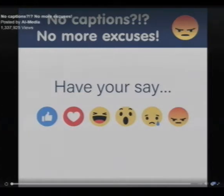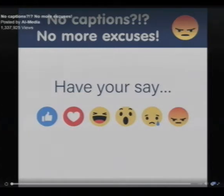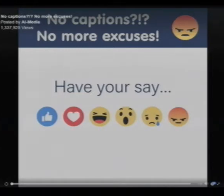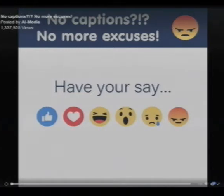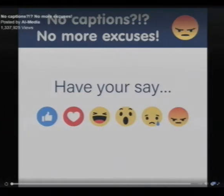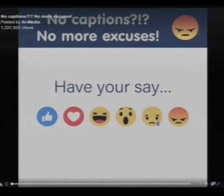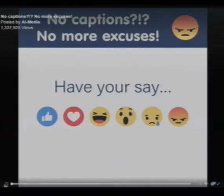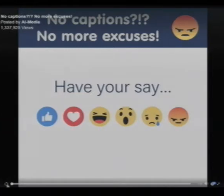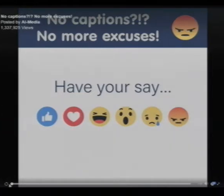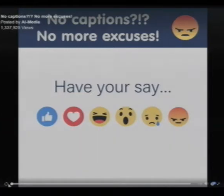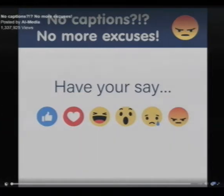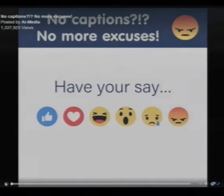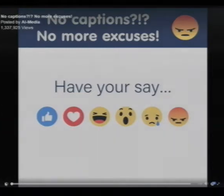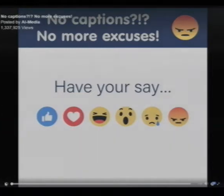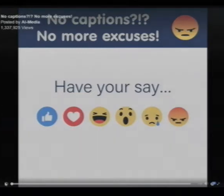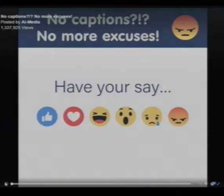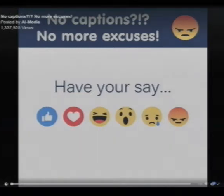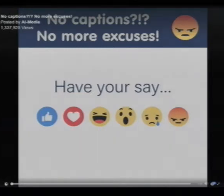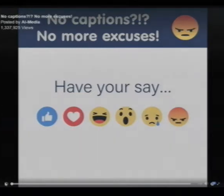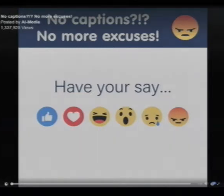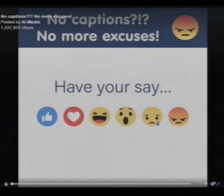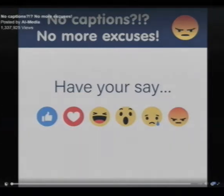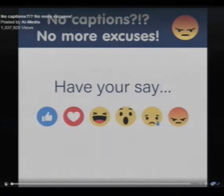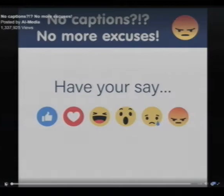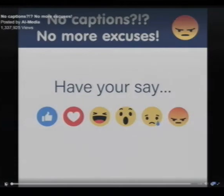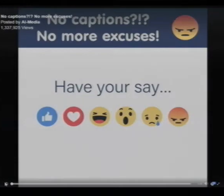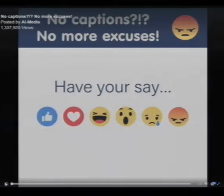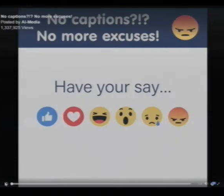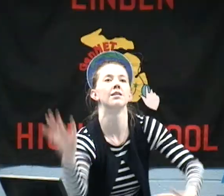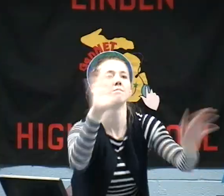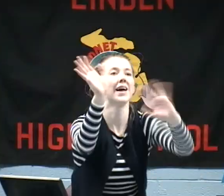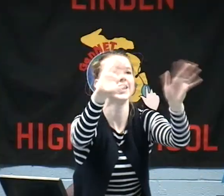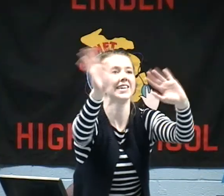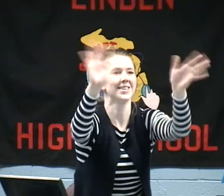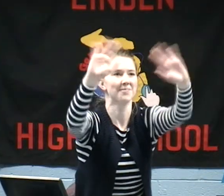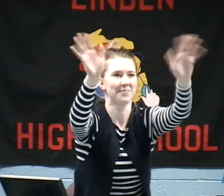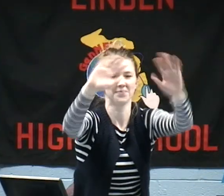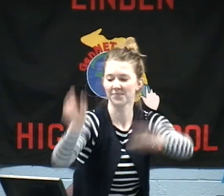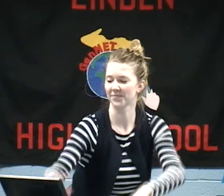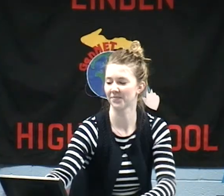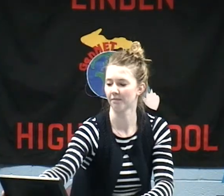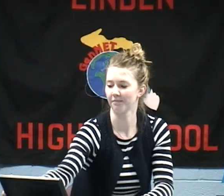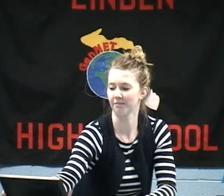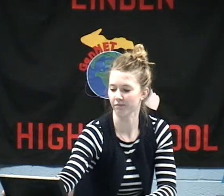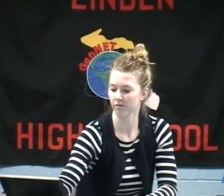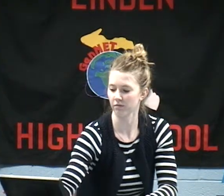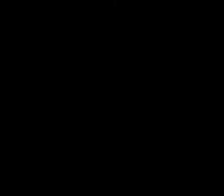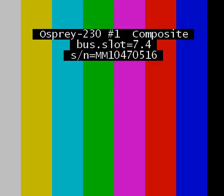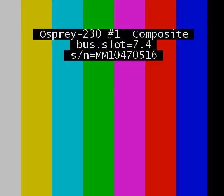and you're probably gonna just look at me and be like, Bye, ladies. to know this because I don't